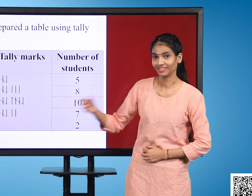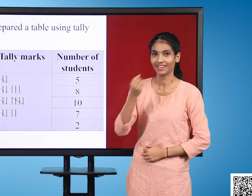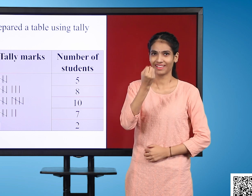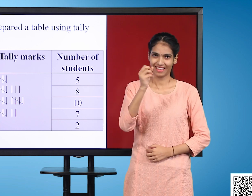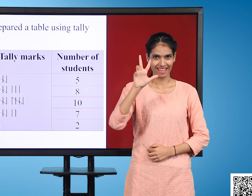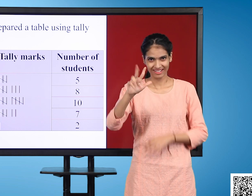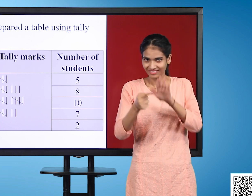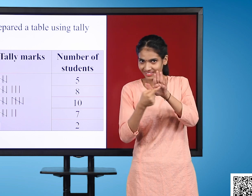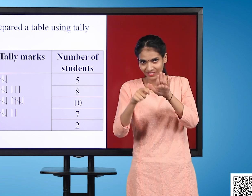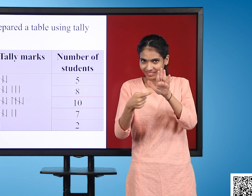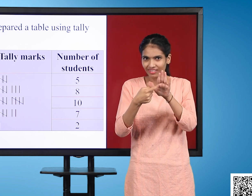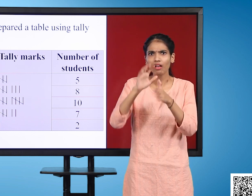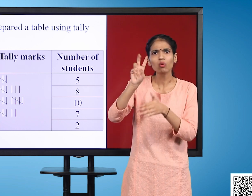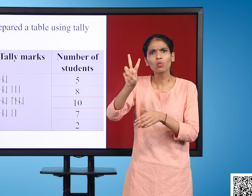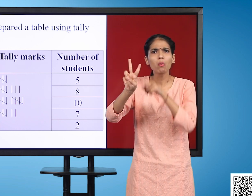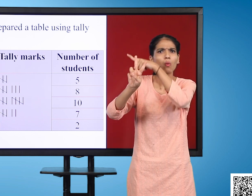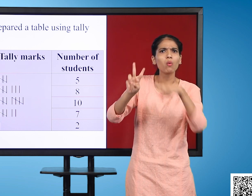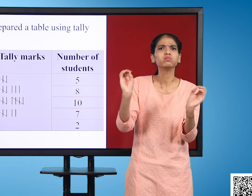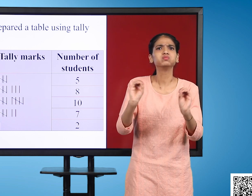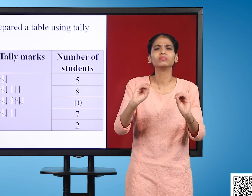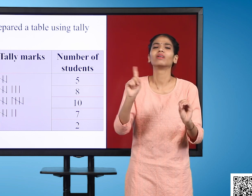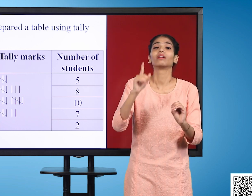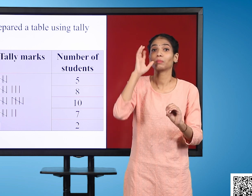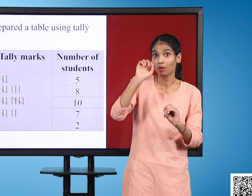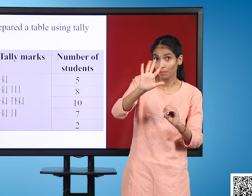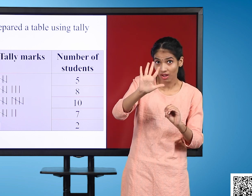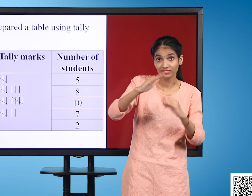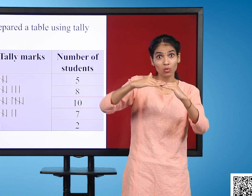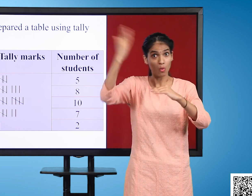Shoe size 8, tally marks 2, number of students 2.